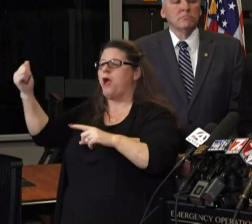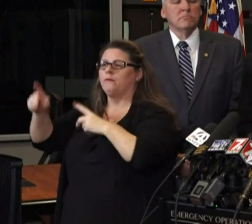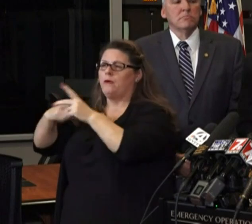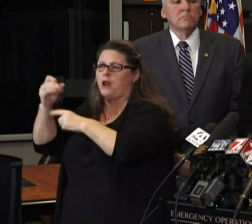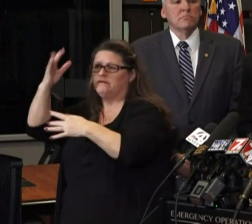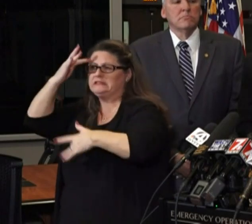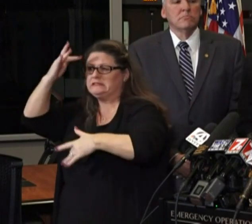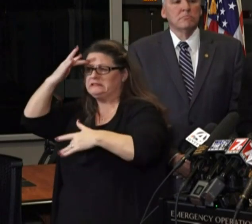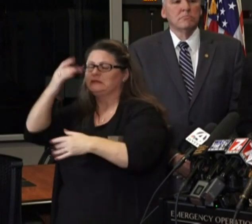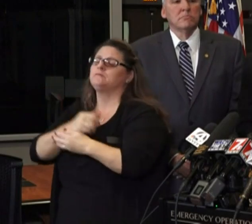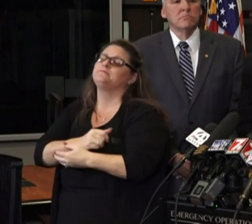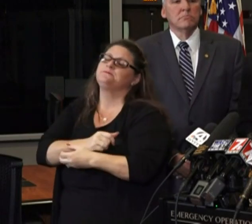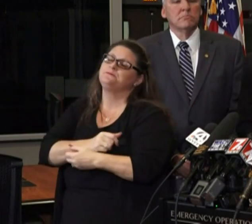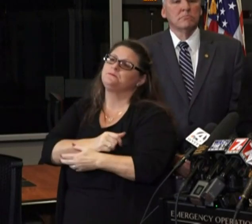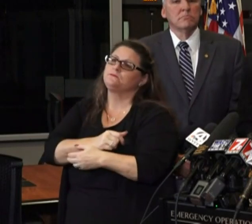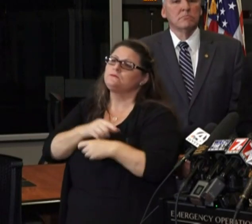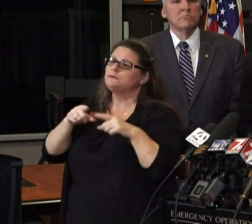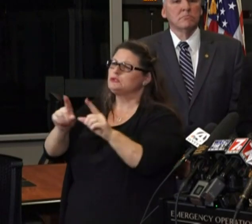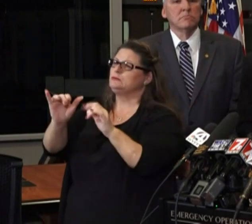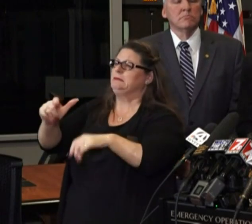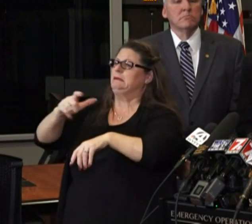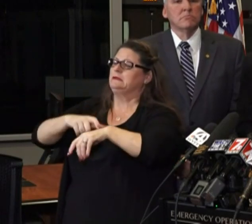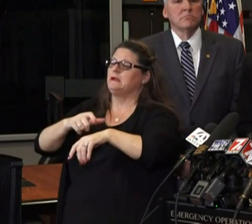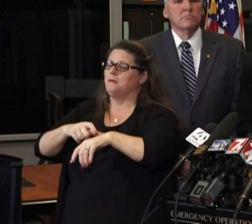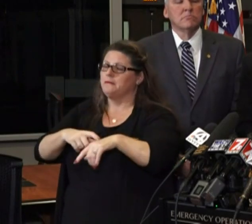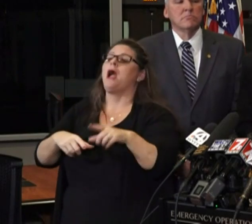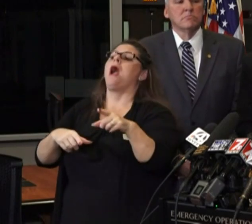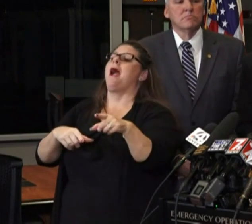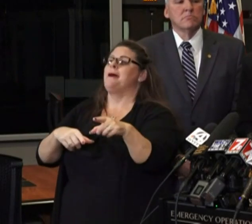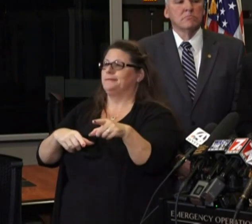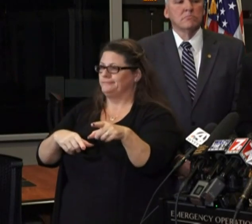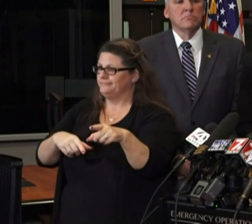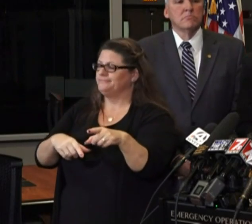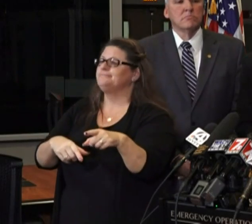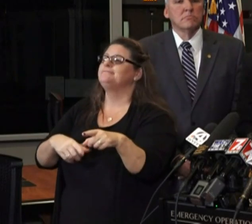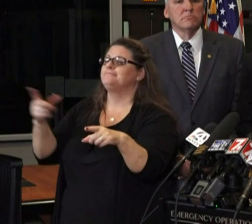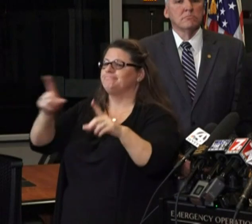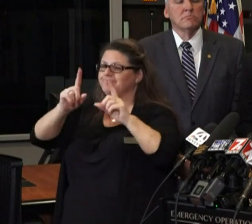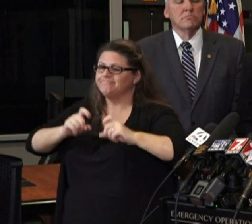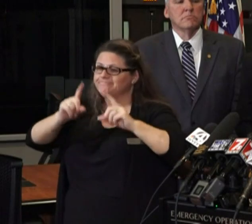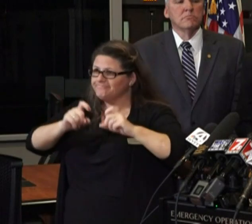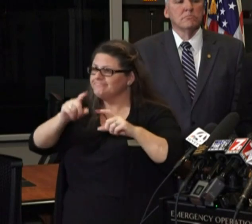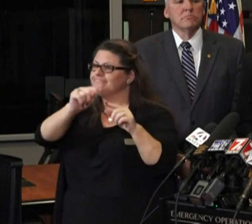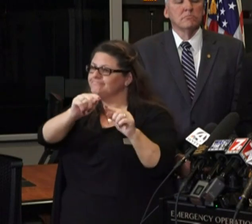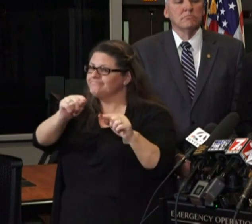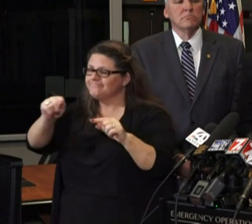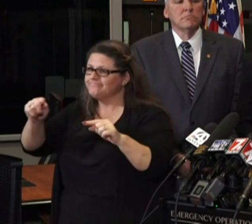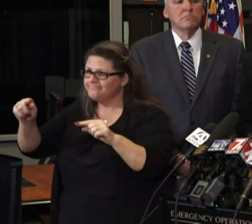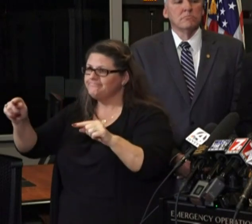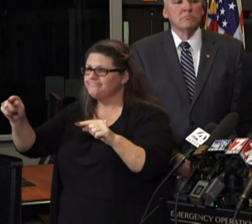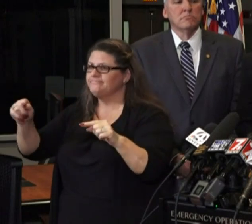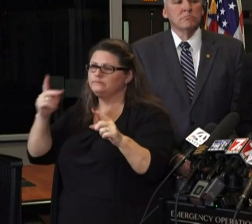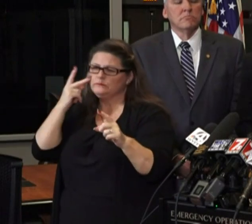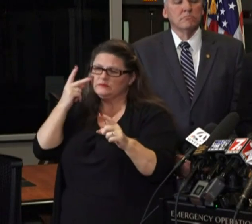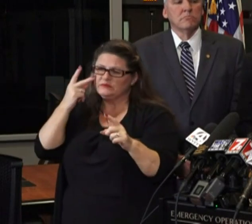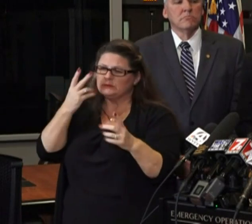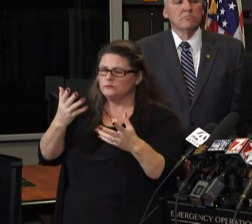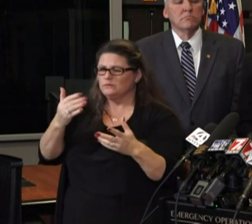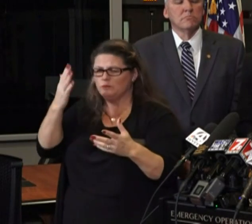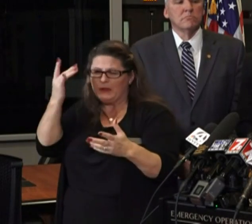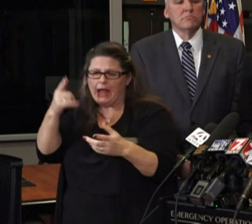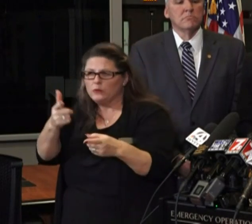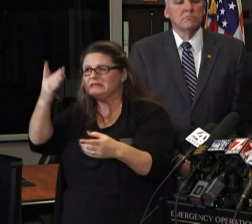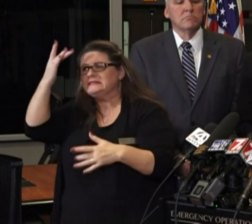And so the course of her illness is a bit more prolonged. Other diagnostic tests were performed to find out what was the cause